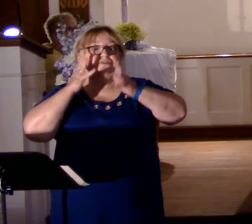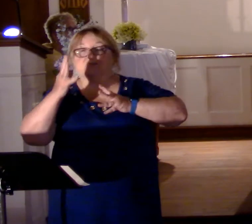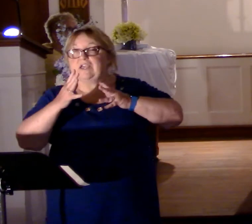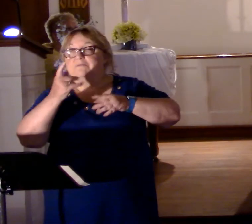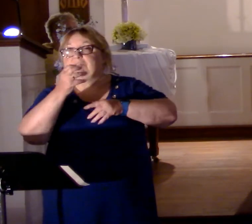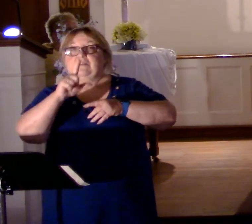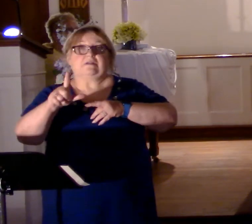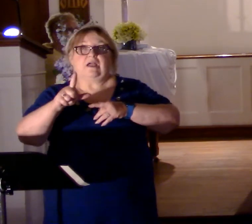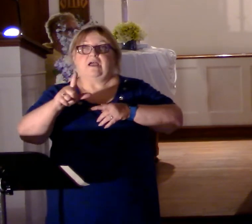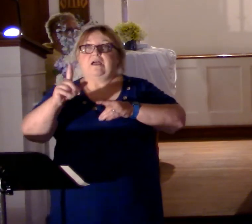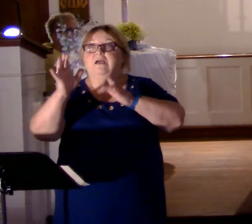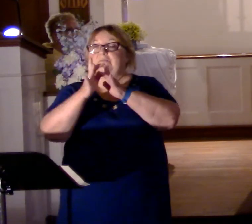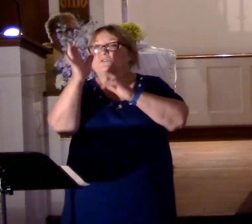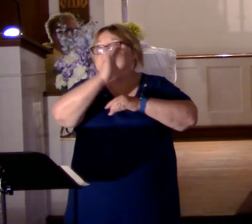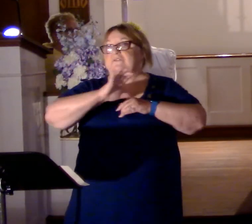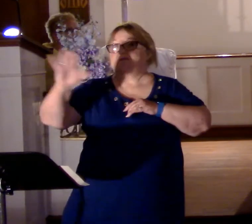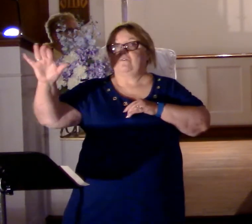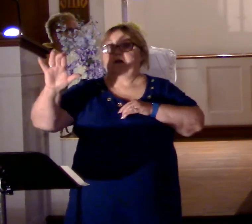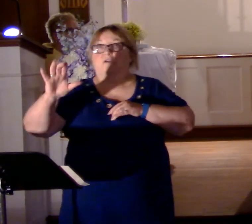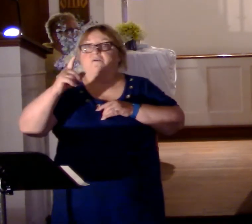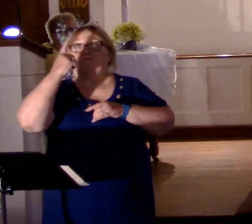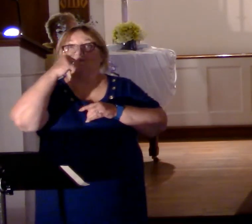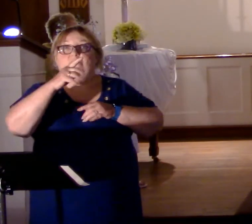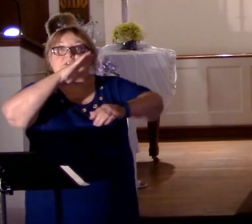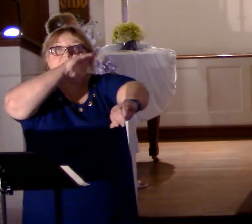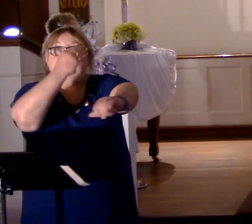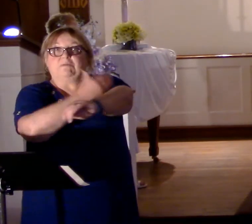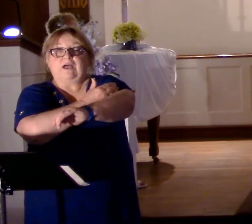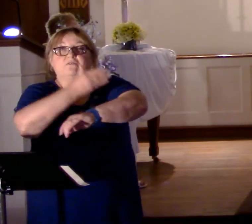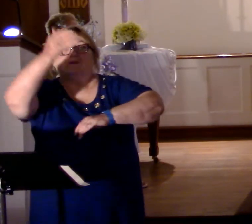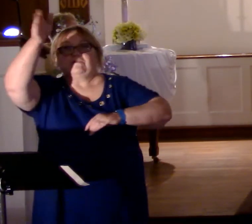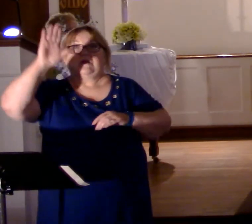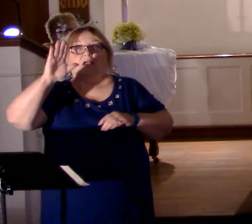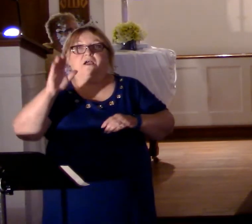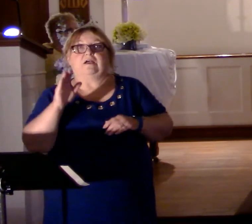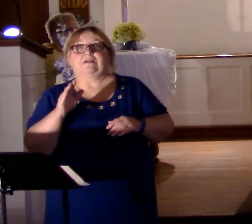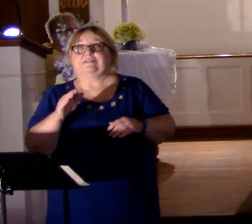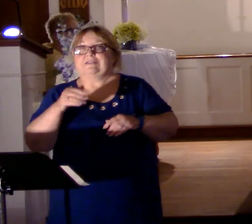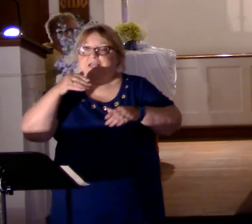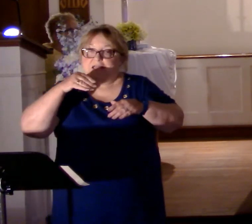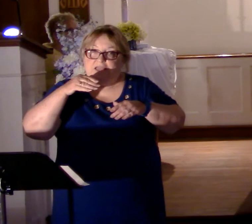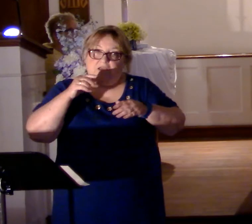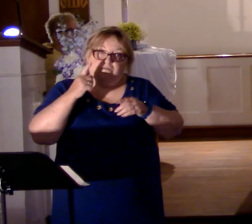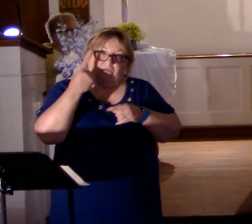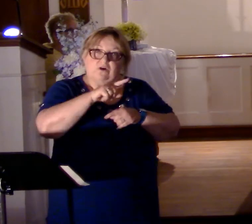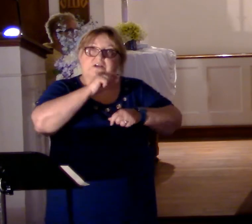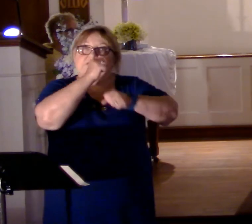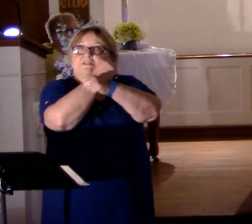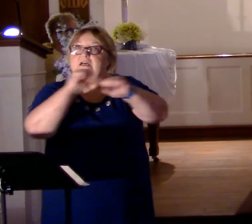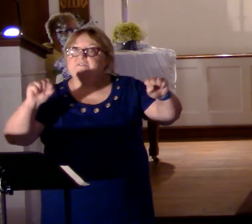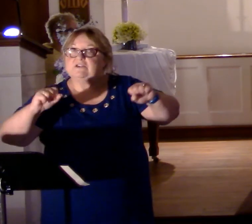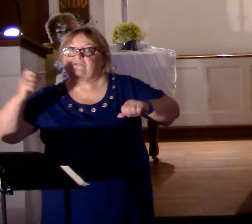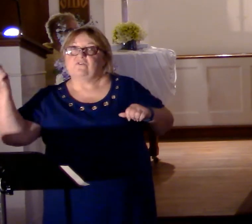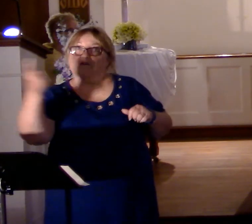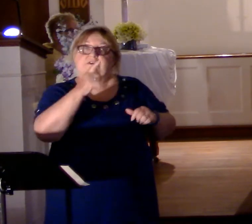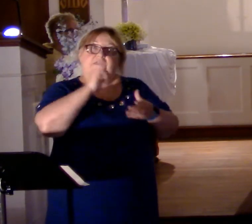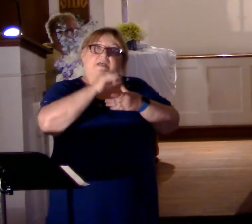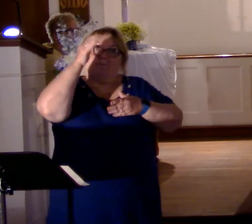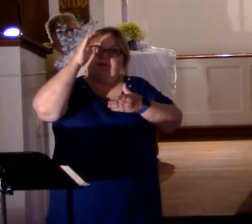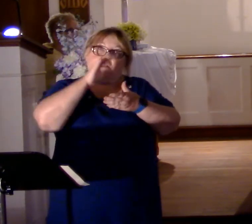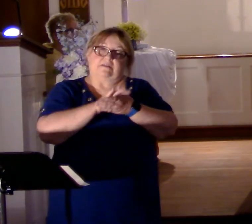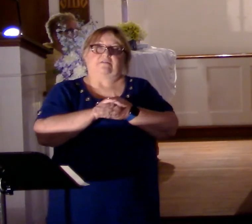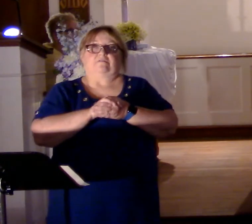the gospel of Jesus Christ, for it is the power of God unto salvation to everyone that